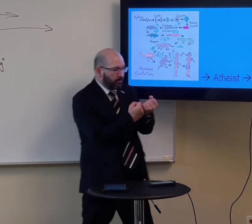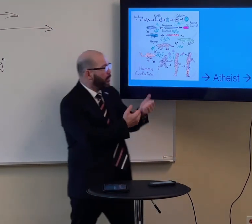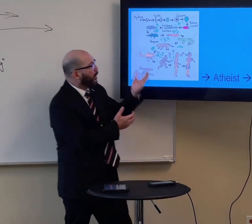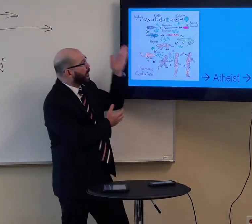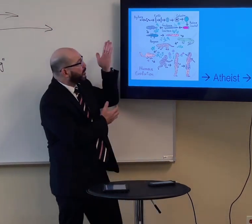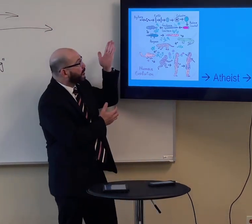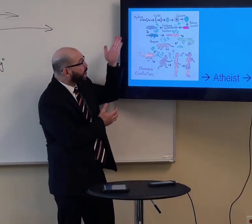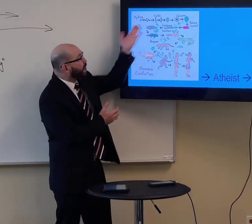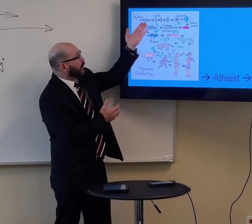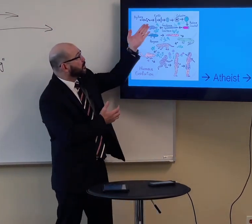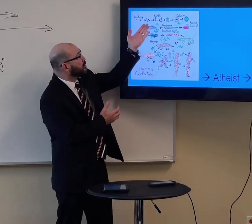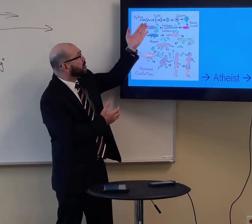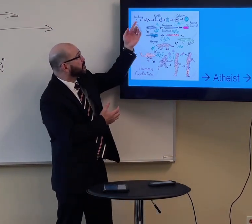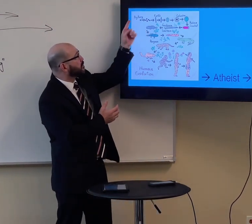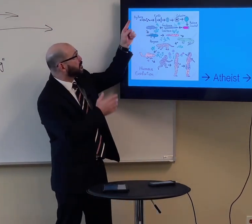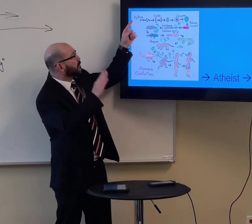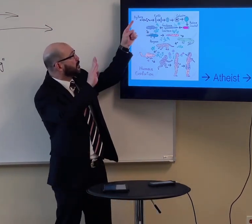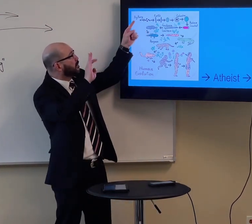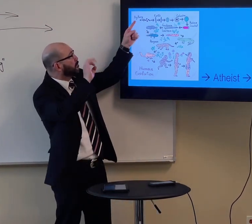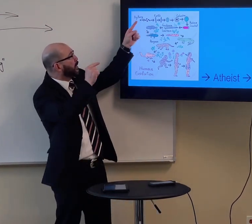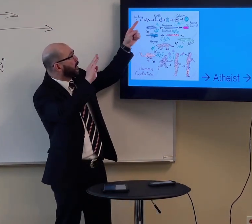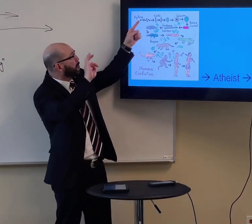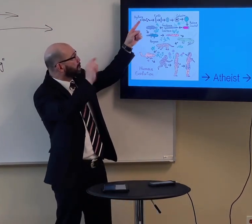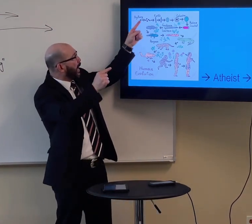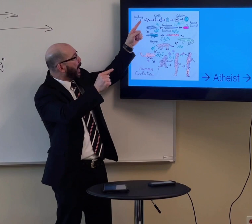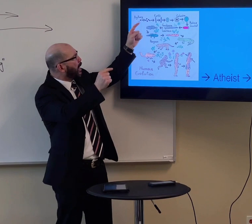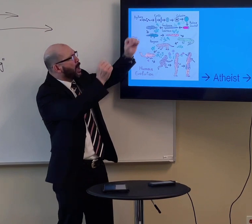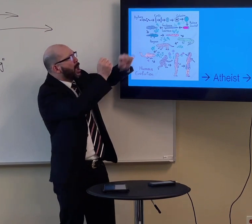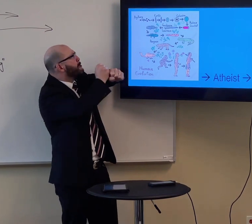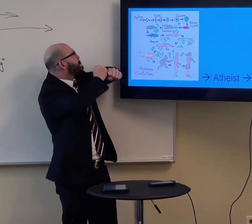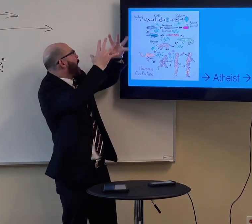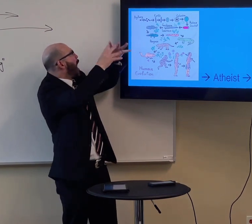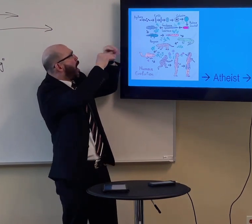He supports evolution. The Big Bang.